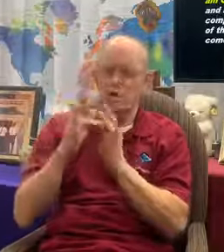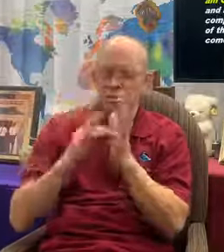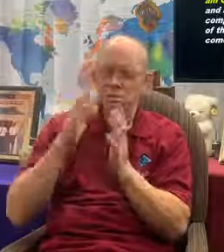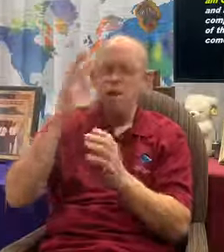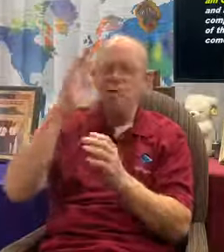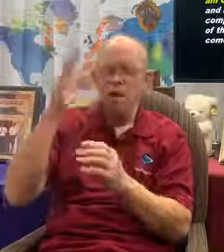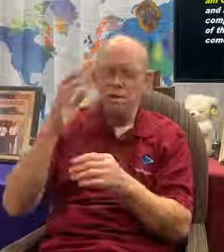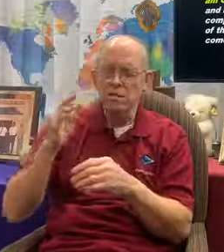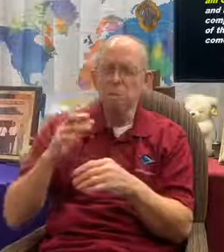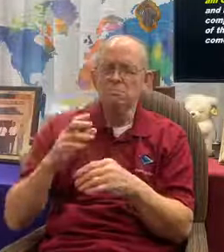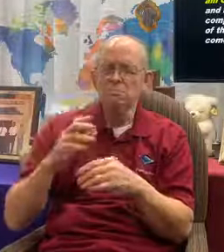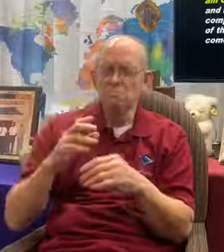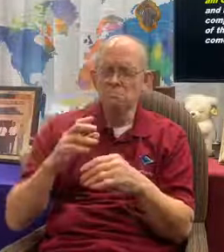Jesus someday.